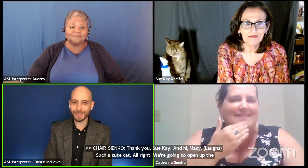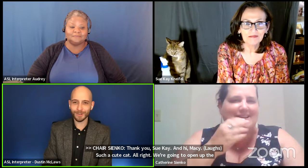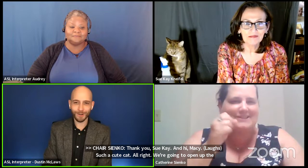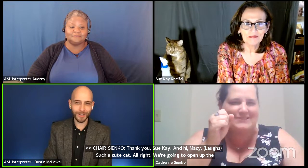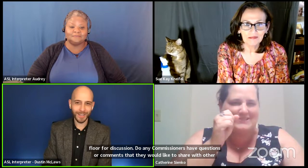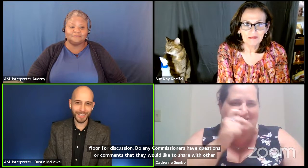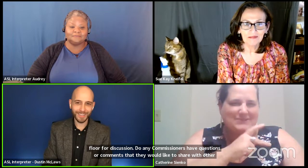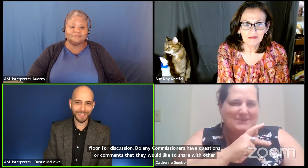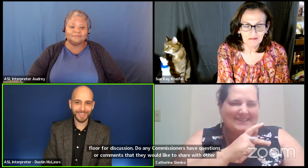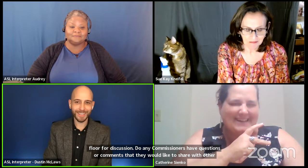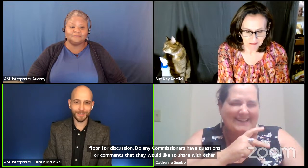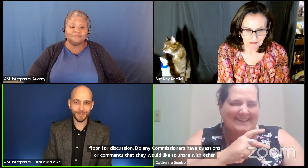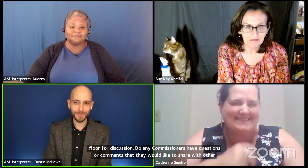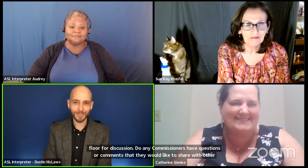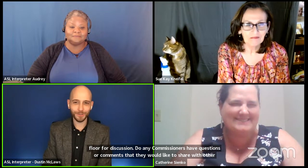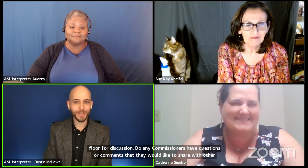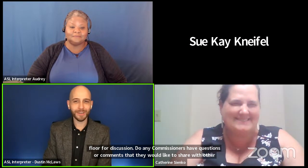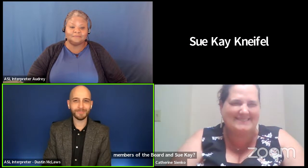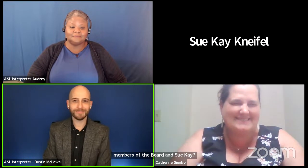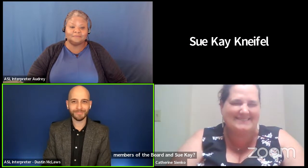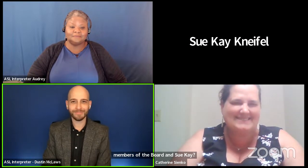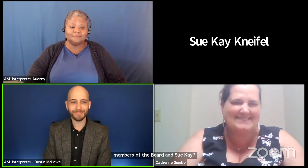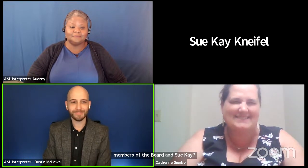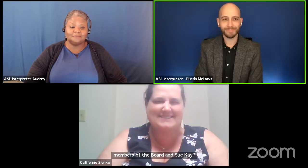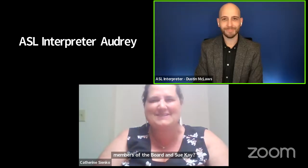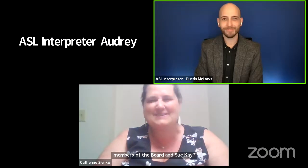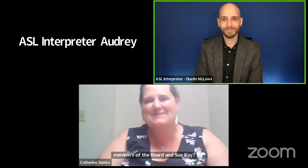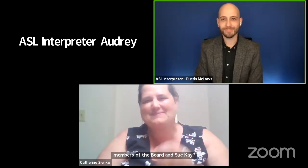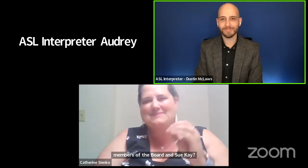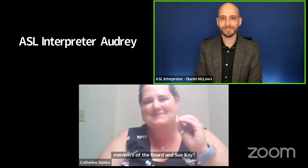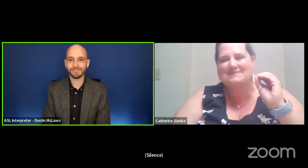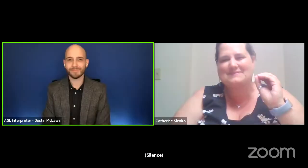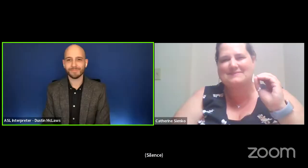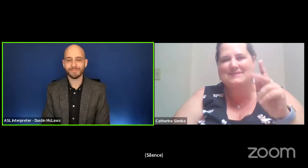Doesn't look like there are any. Thank you so much, Suke.